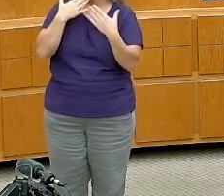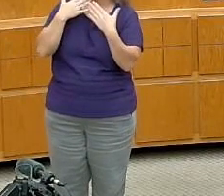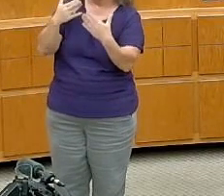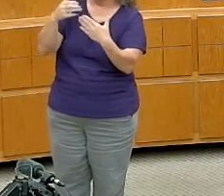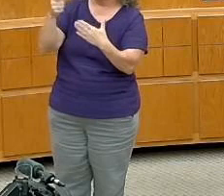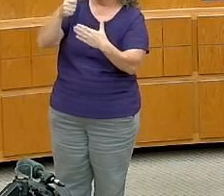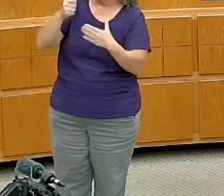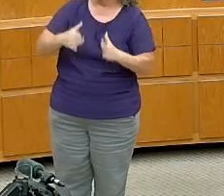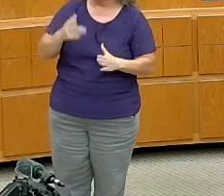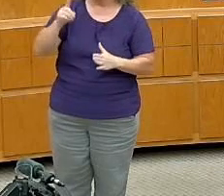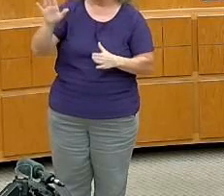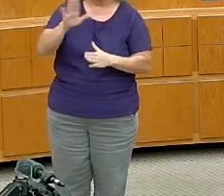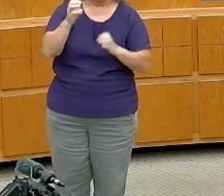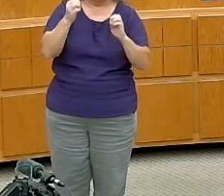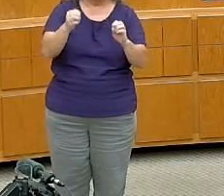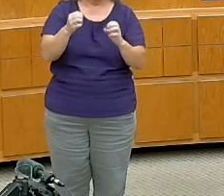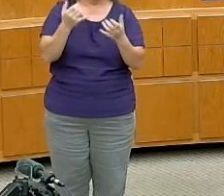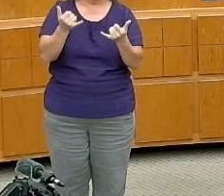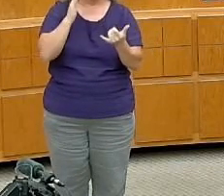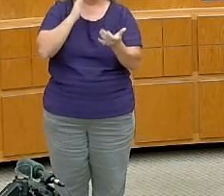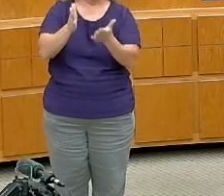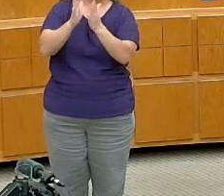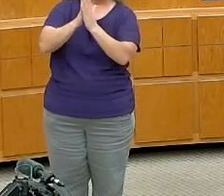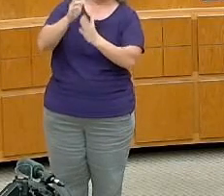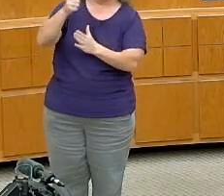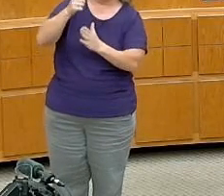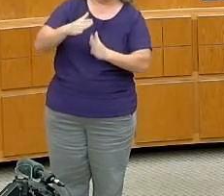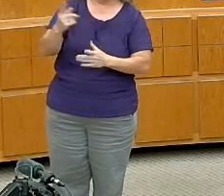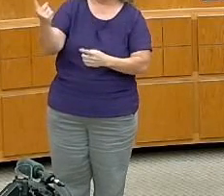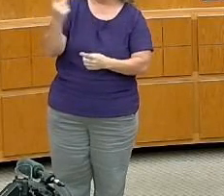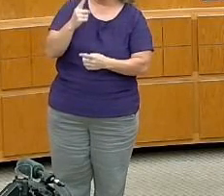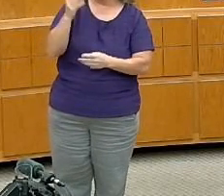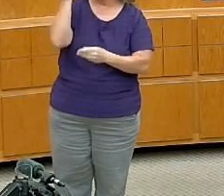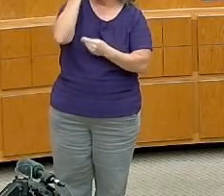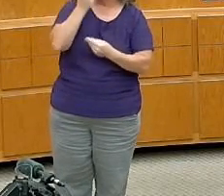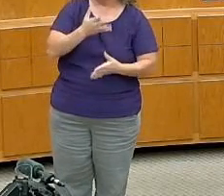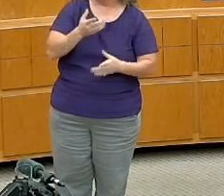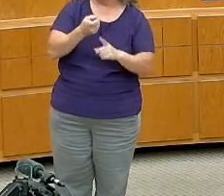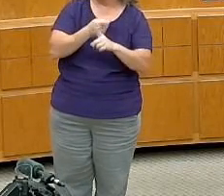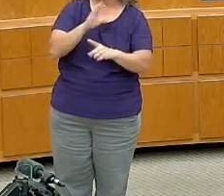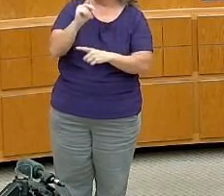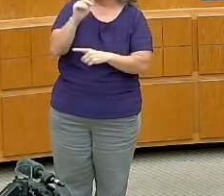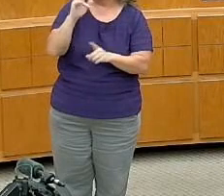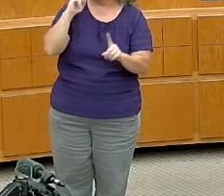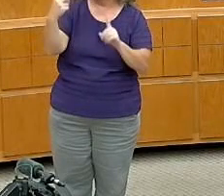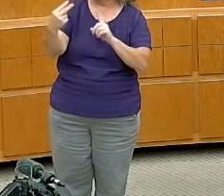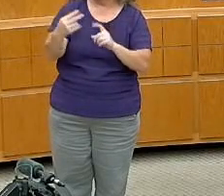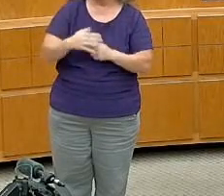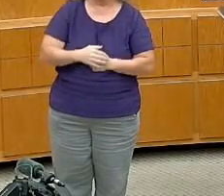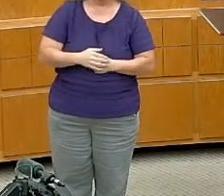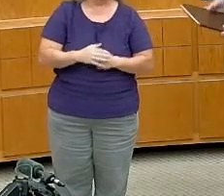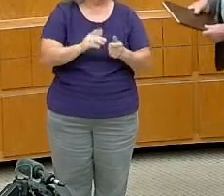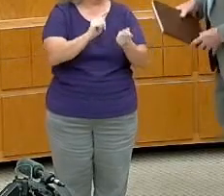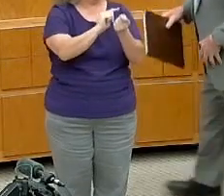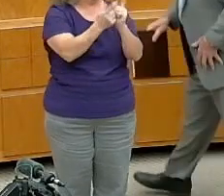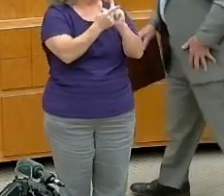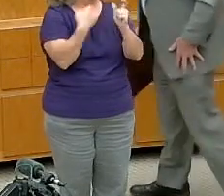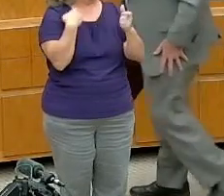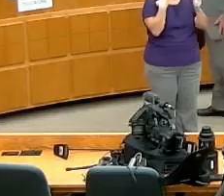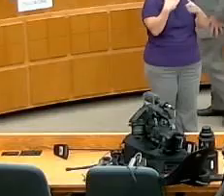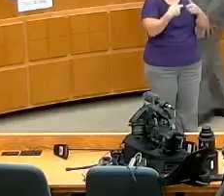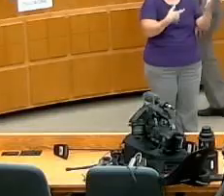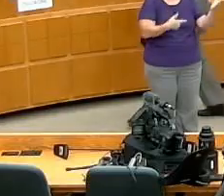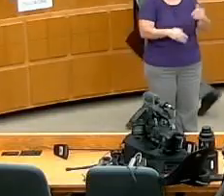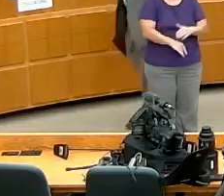efforts and ask her to come up now and give us some updates that she may have from the county. En resumen, sigue habiendo